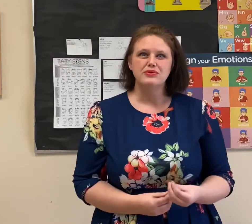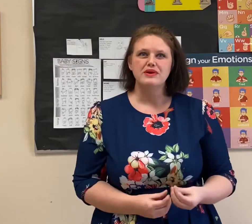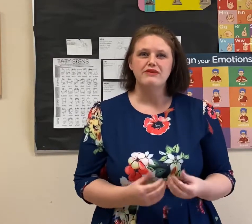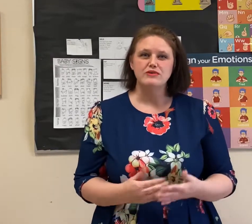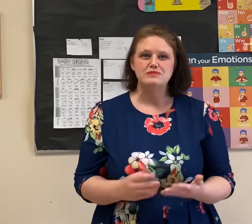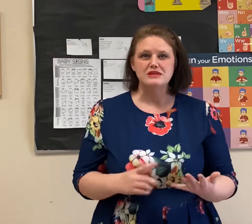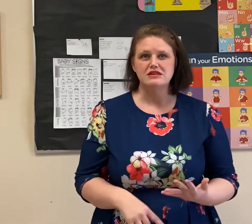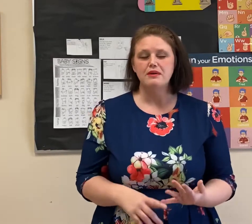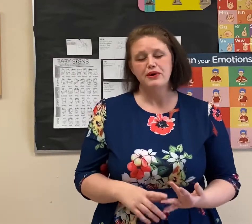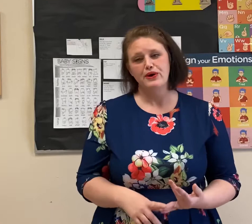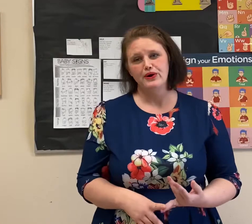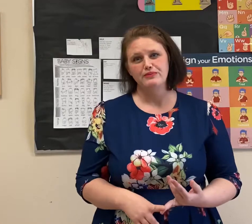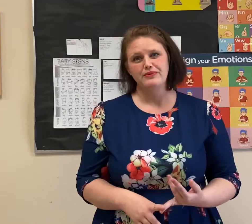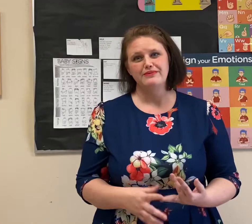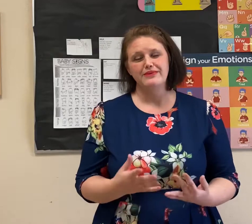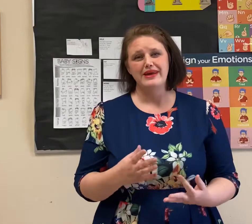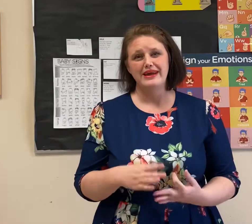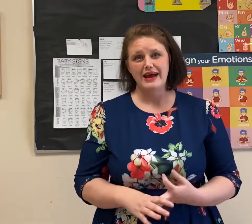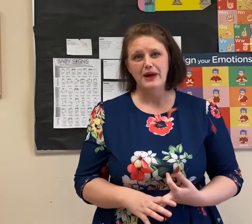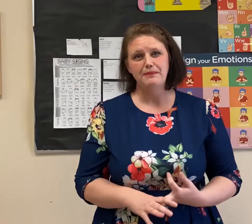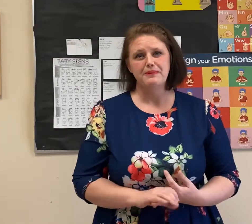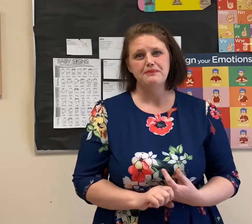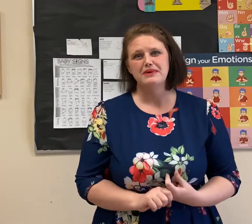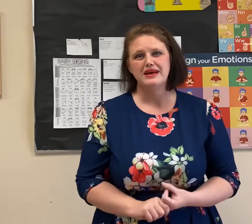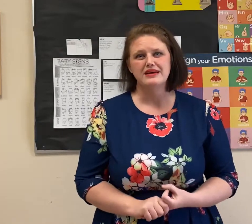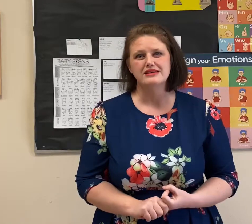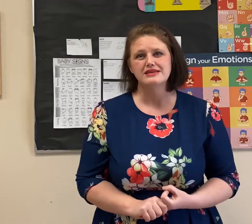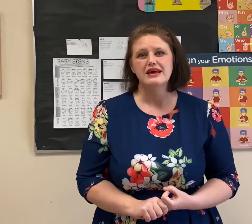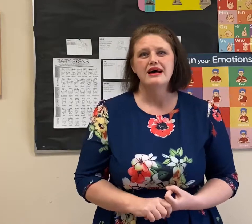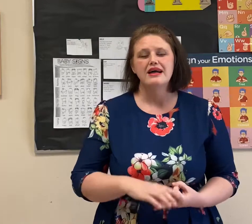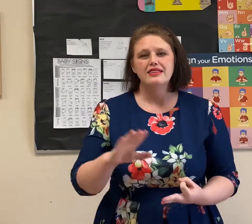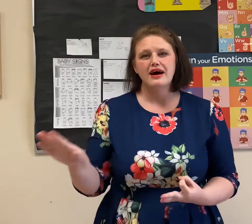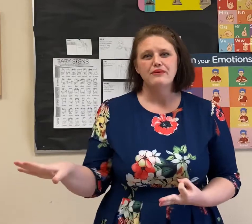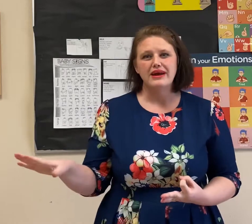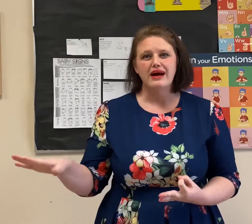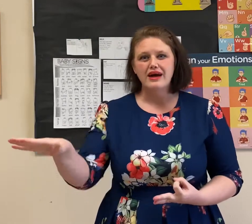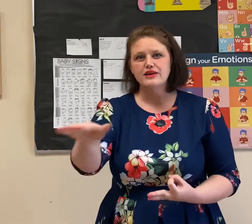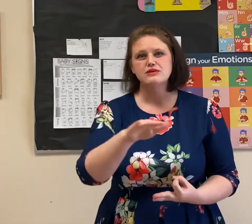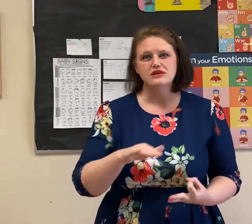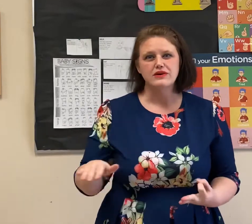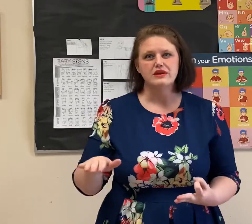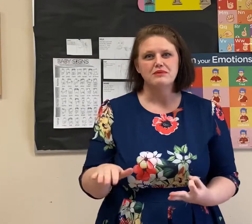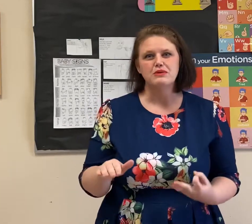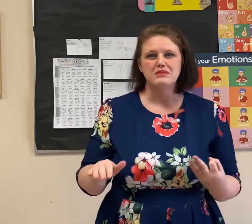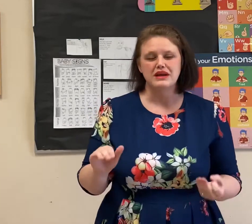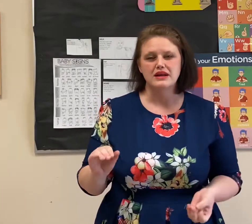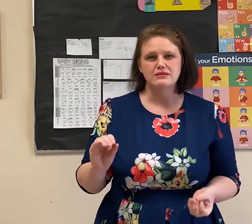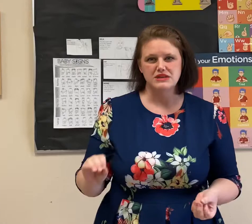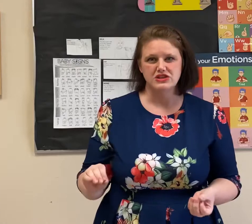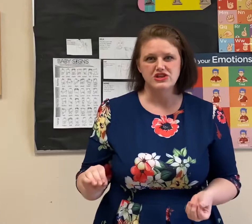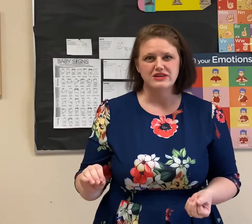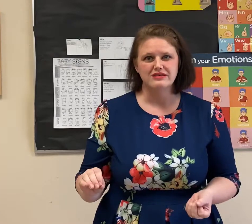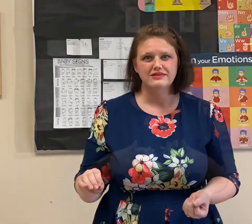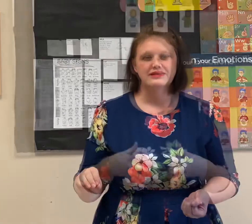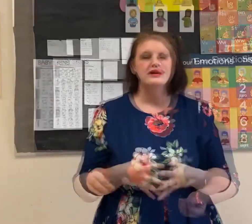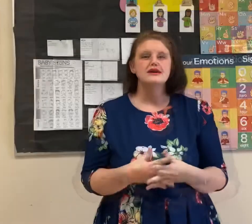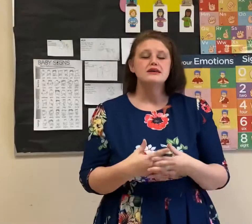always been stop, hurt, and help, because that way I know what's going on in my room and I can keep teaching.